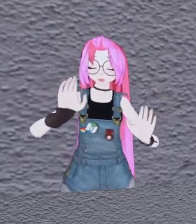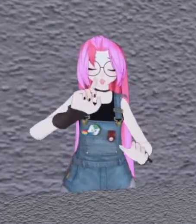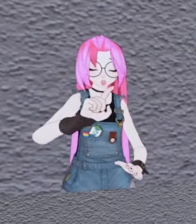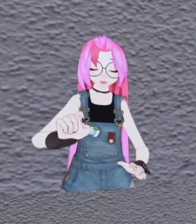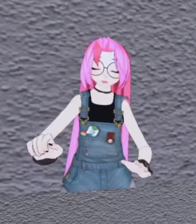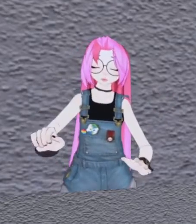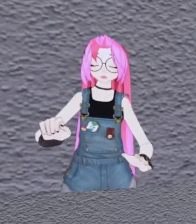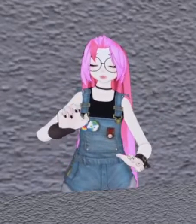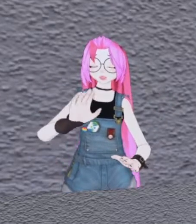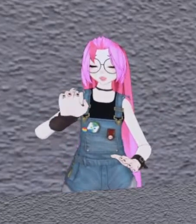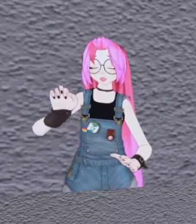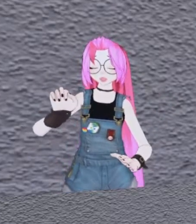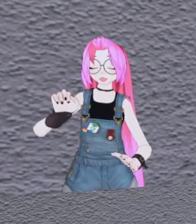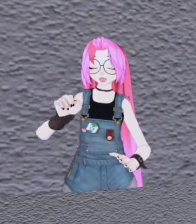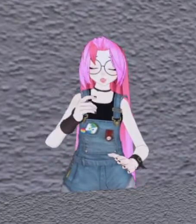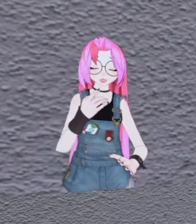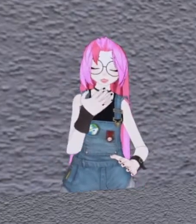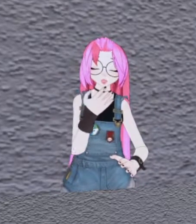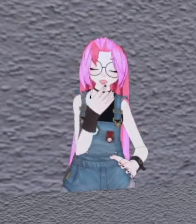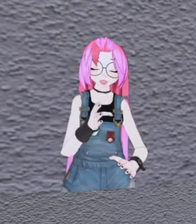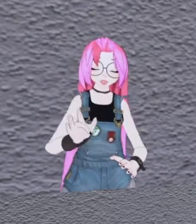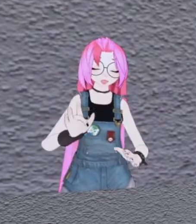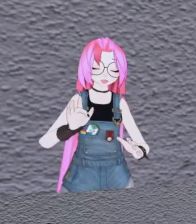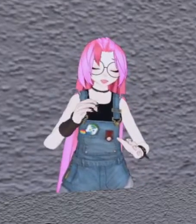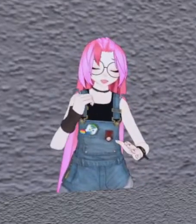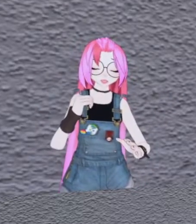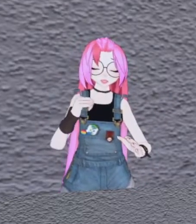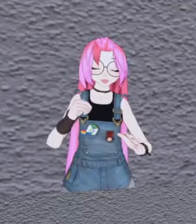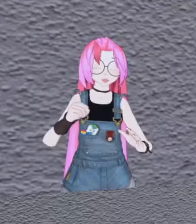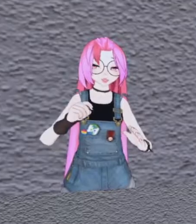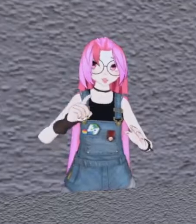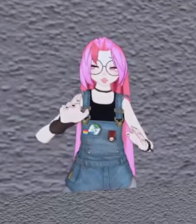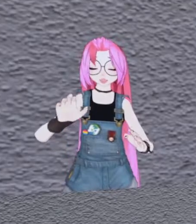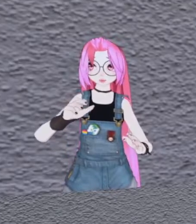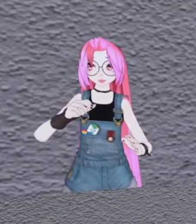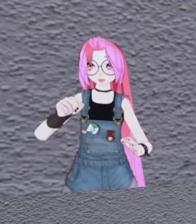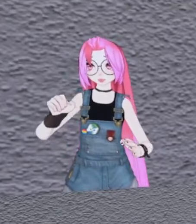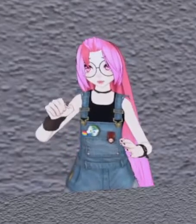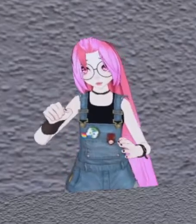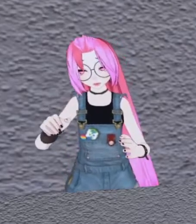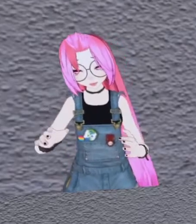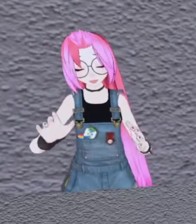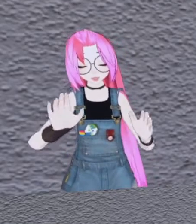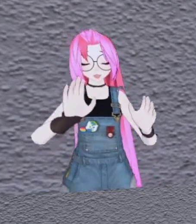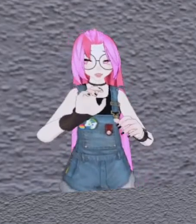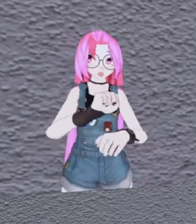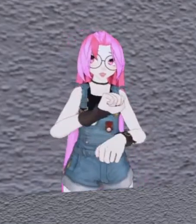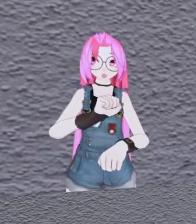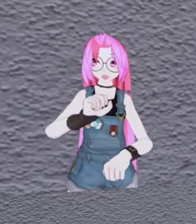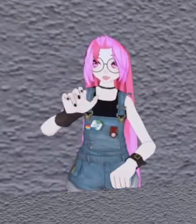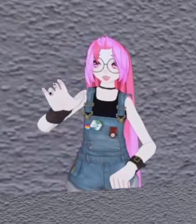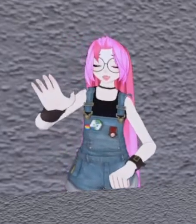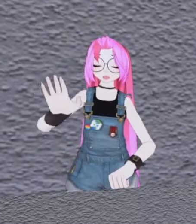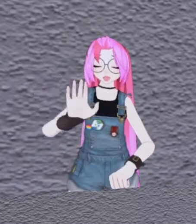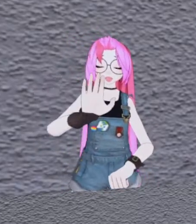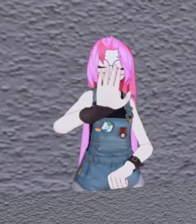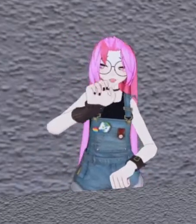100%. And I was so lucky to have this experience. And so the way it worked is they had about like